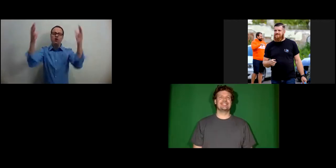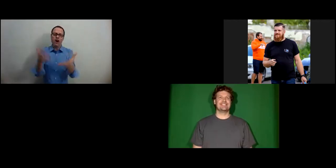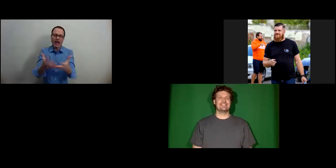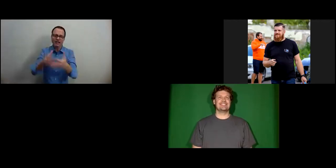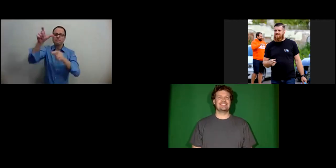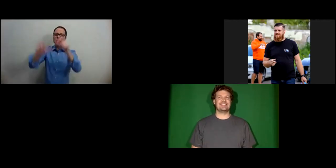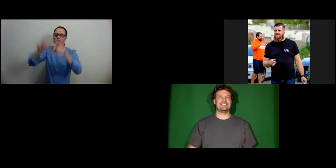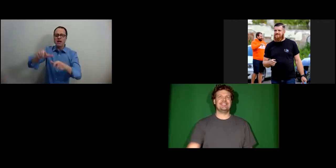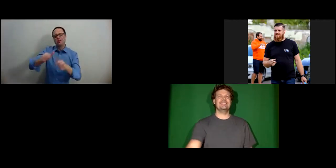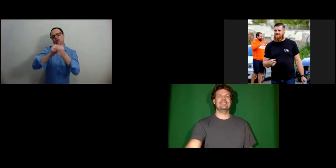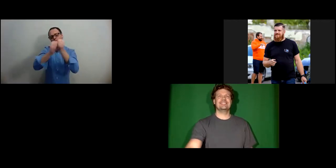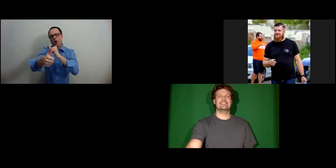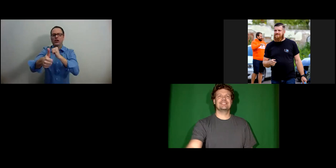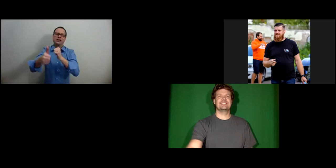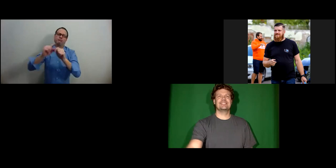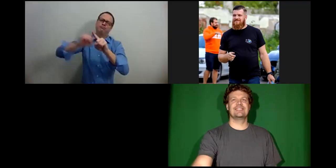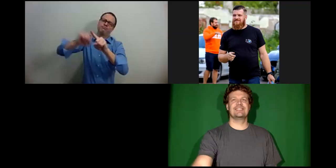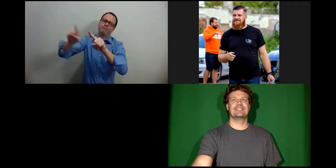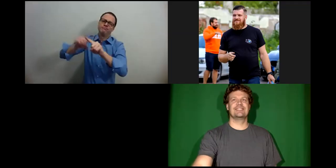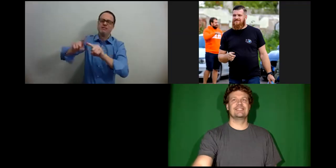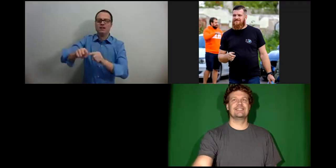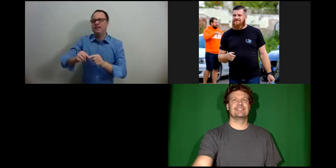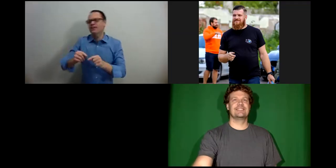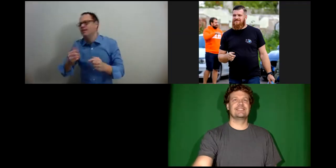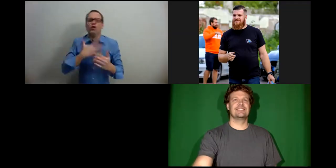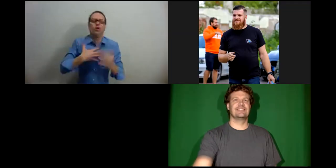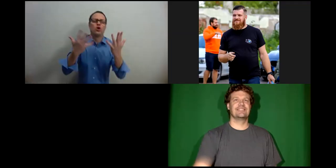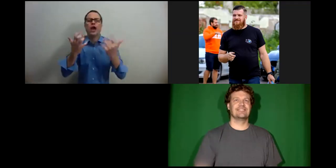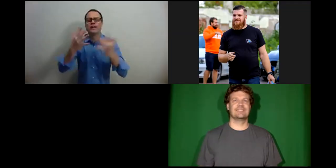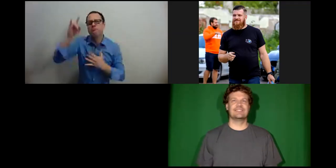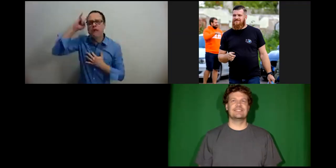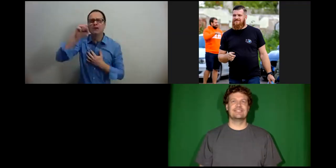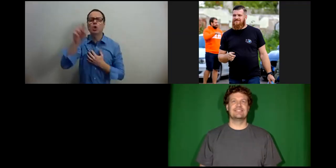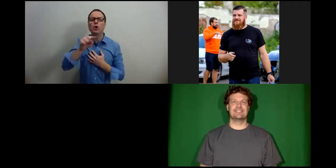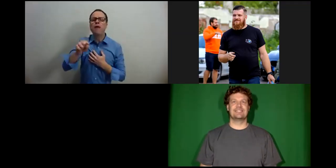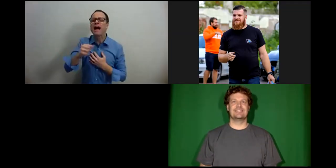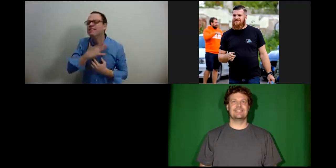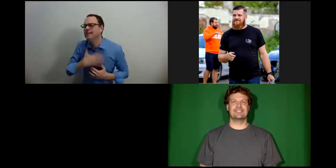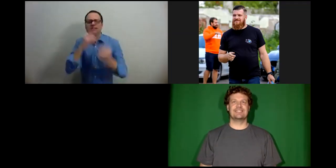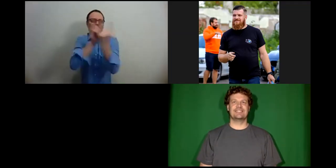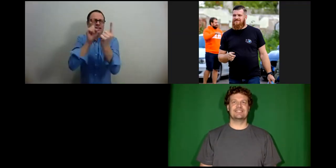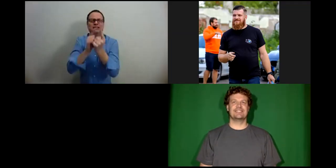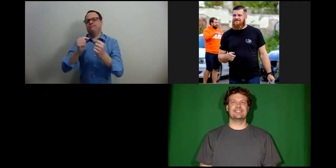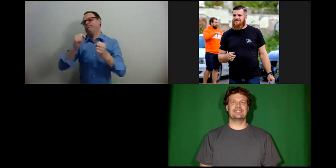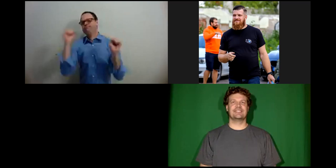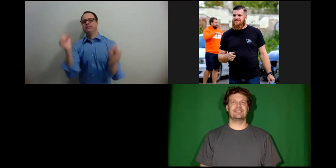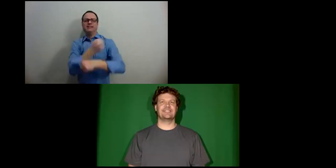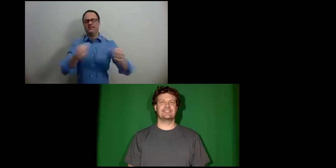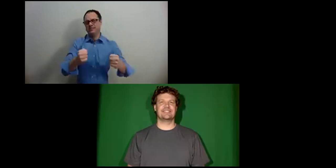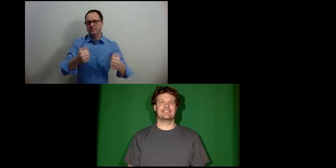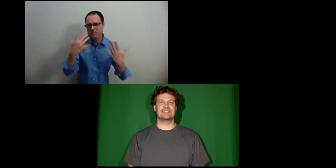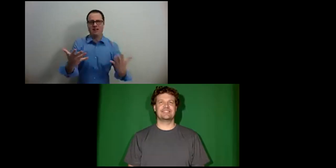zgodbo. I've been looking forward to this very much. Zelo sem se veselil tega.